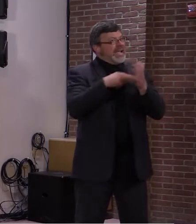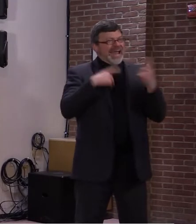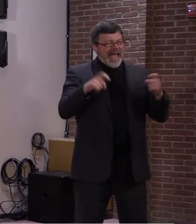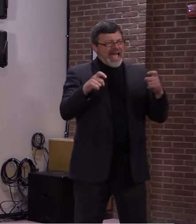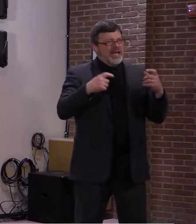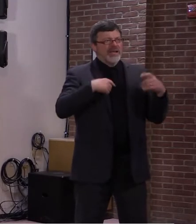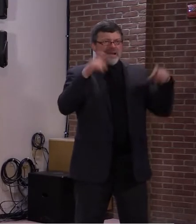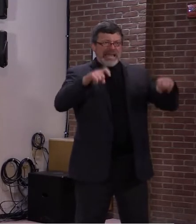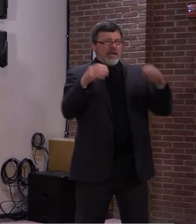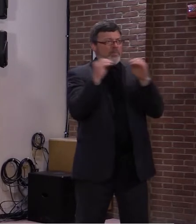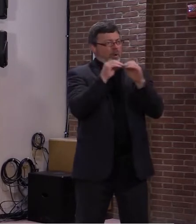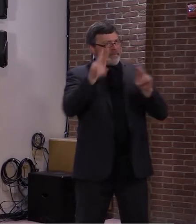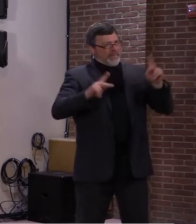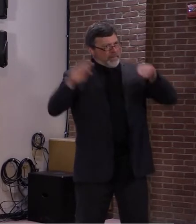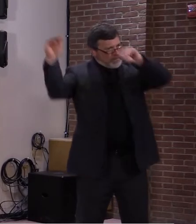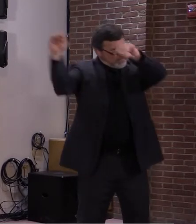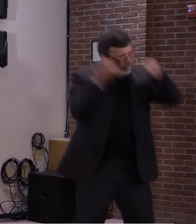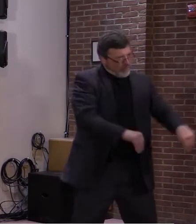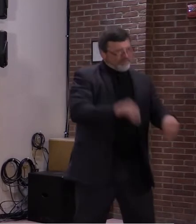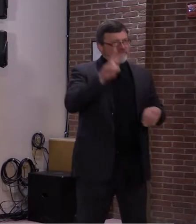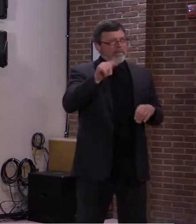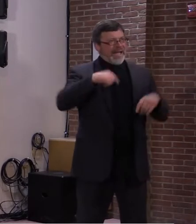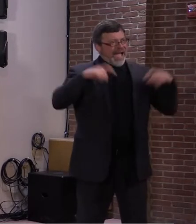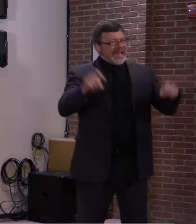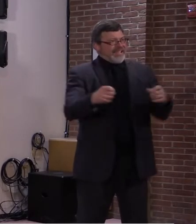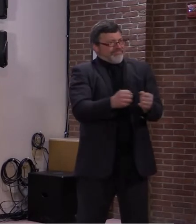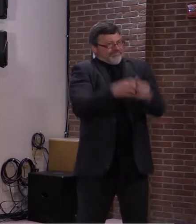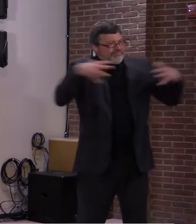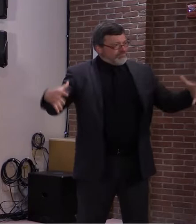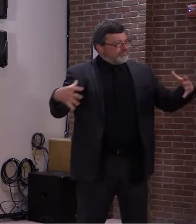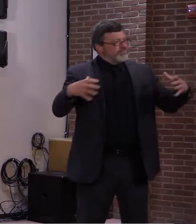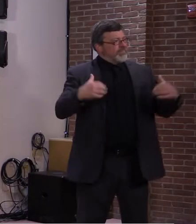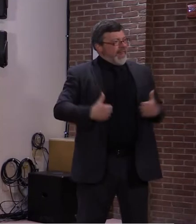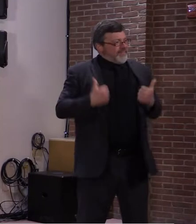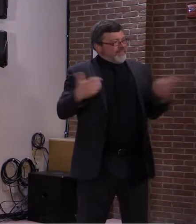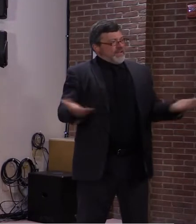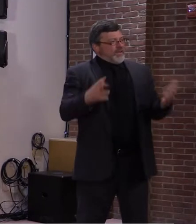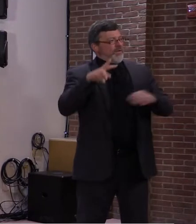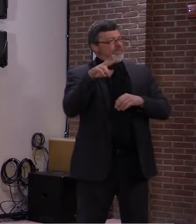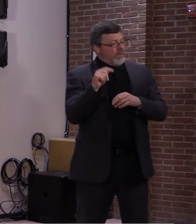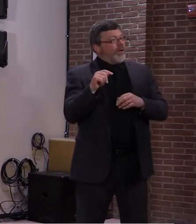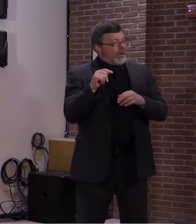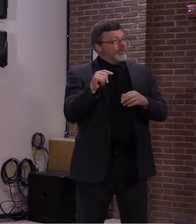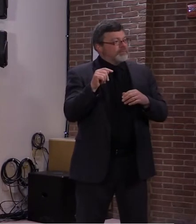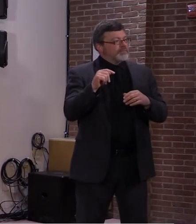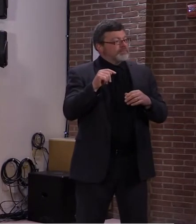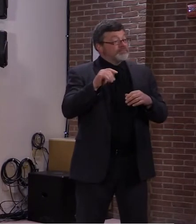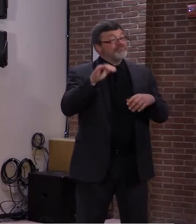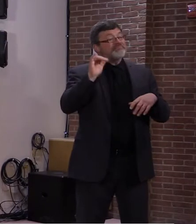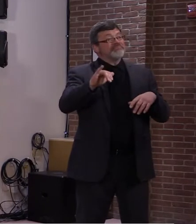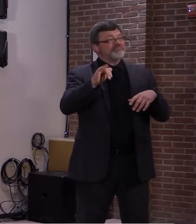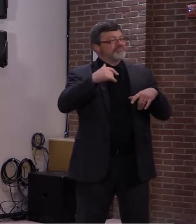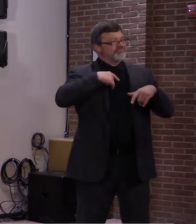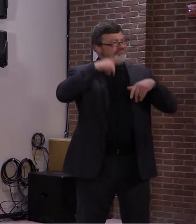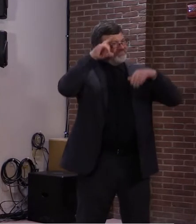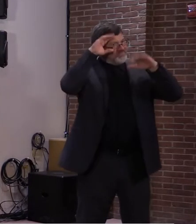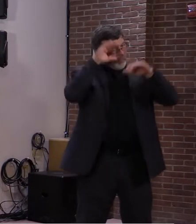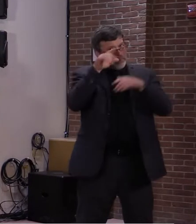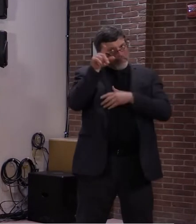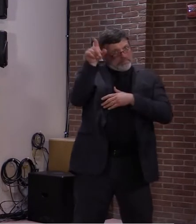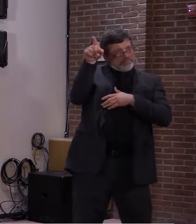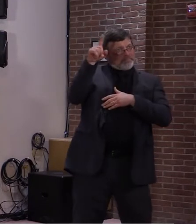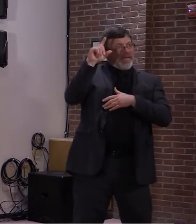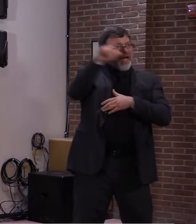and workforce recruitment in my budget, and I hope it gets across the finish line. It's also why